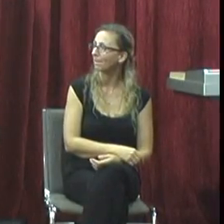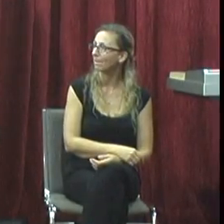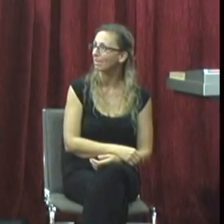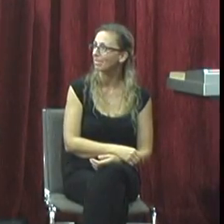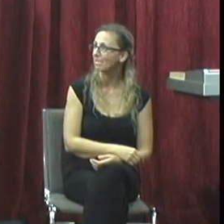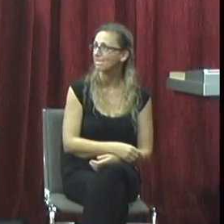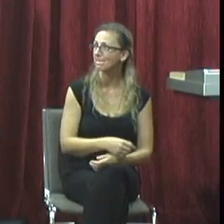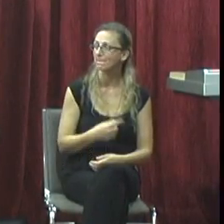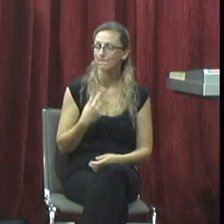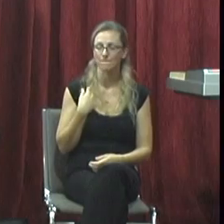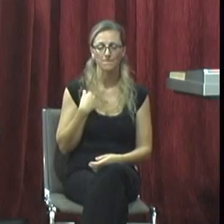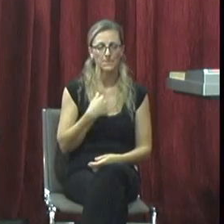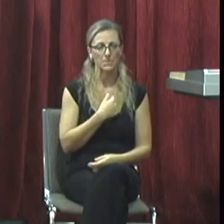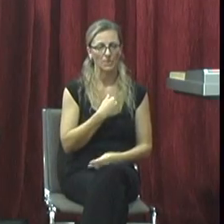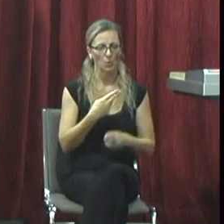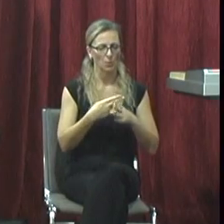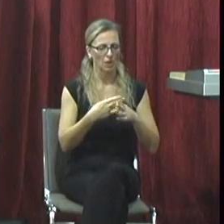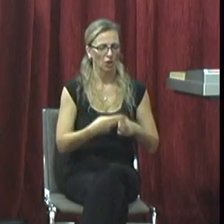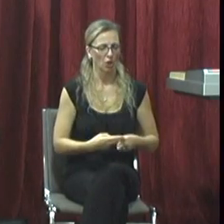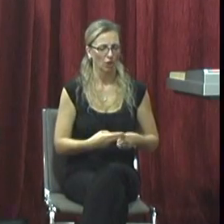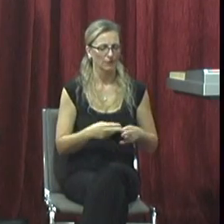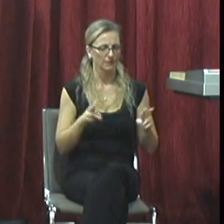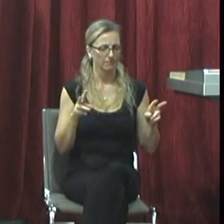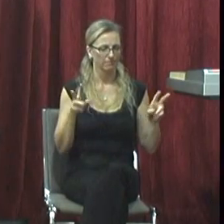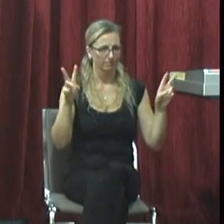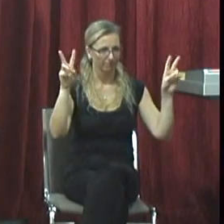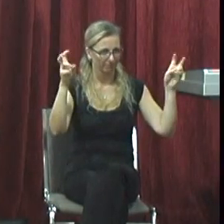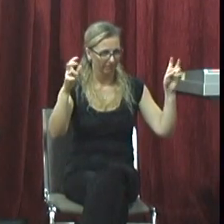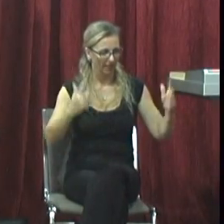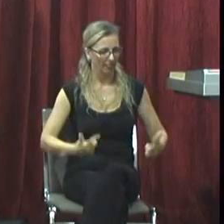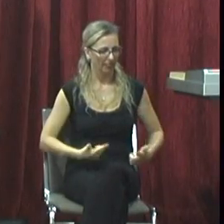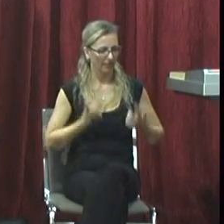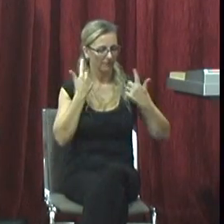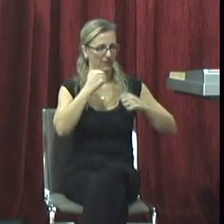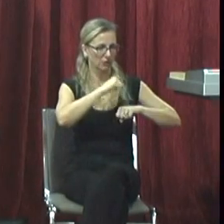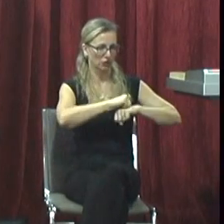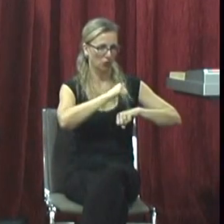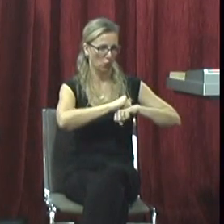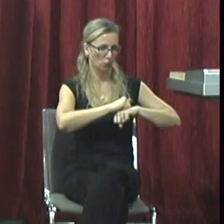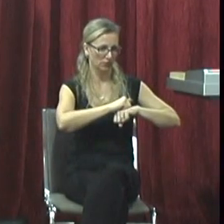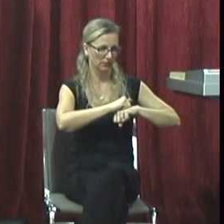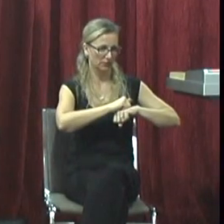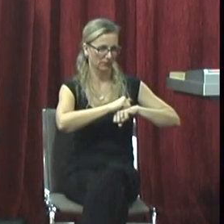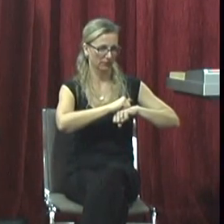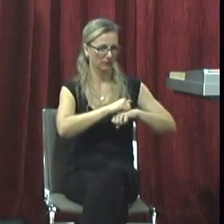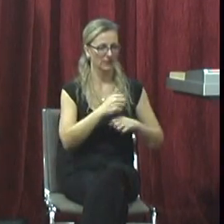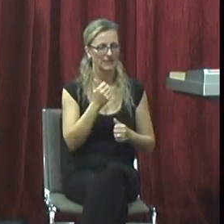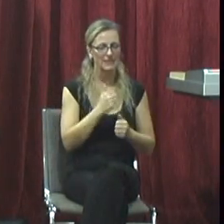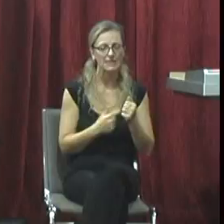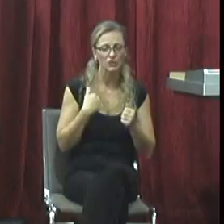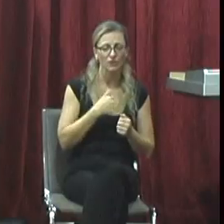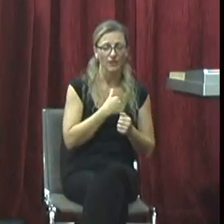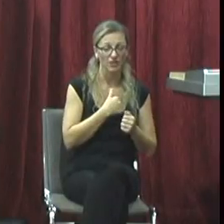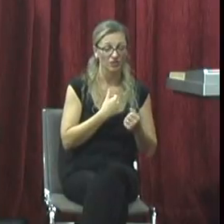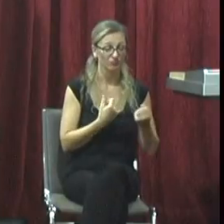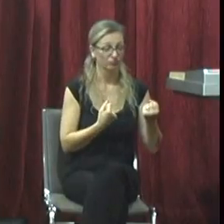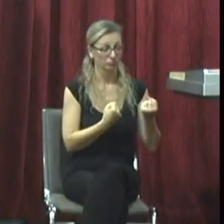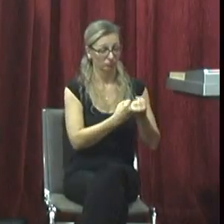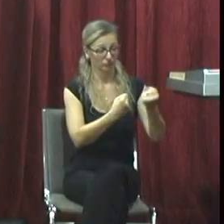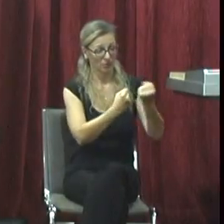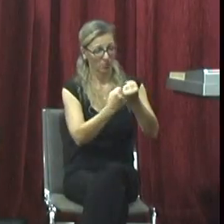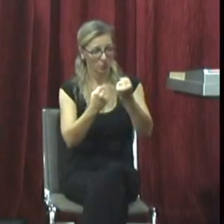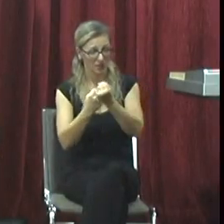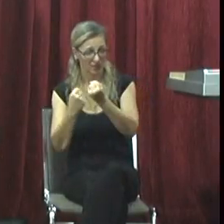built into a house. And I love this analogy. As living stones, each of us is resting on other living stones. And we're holding up other